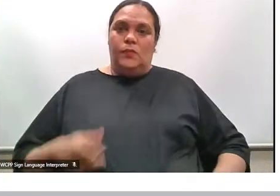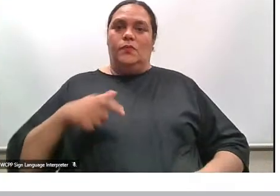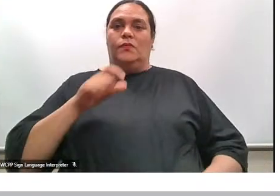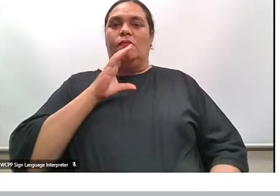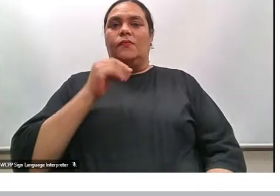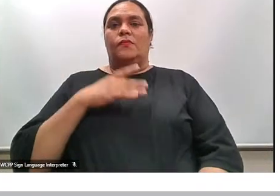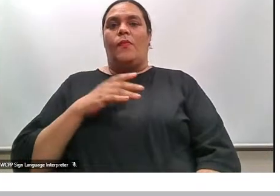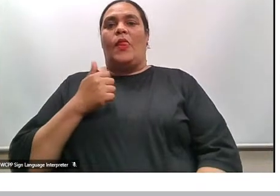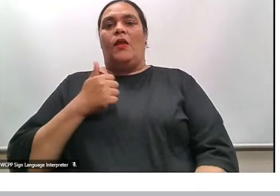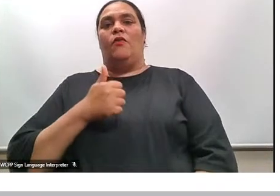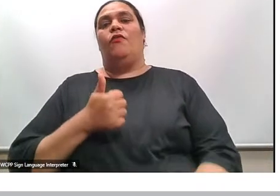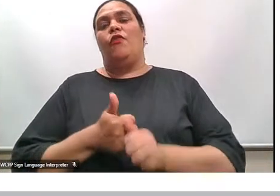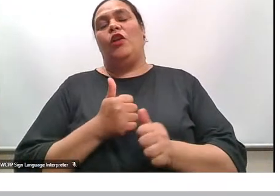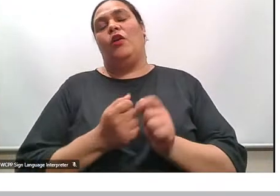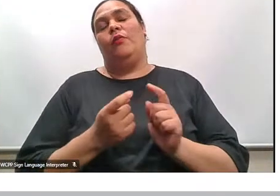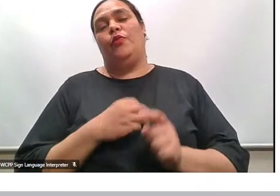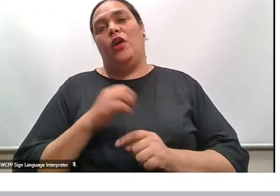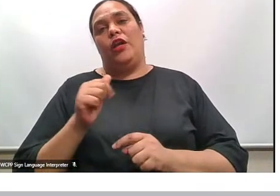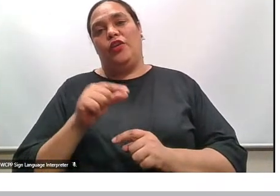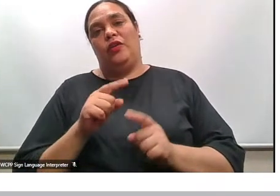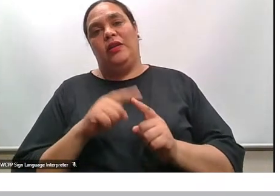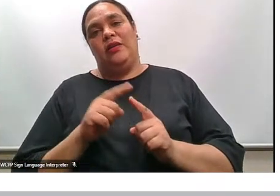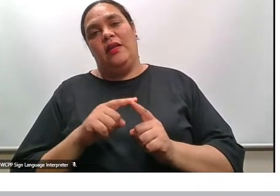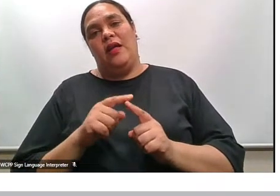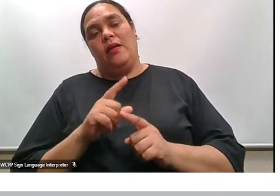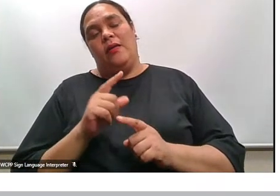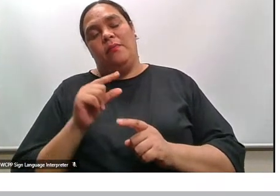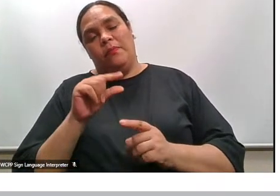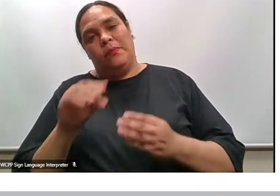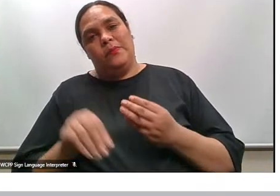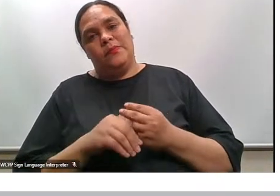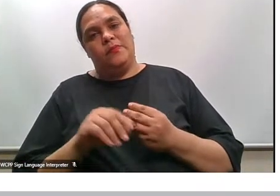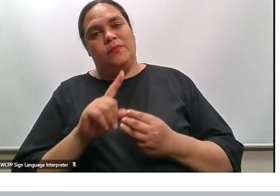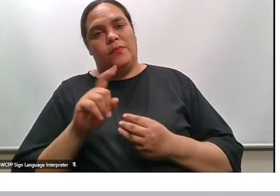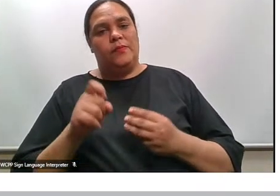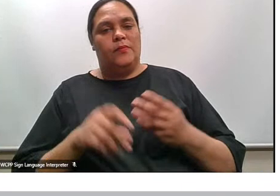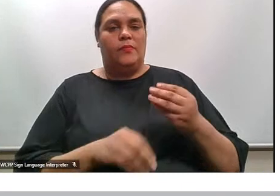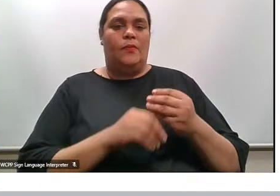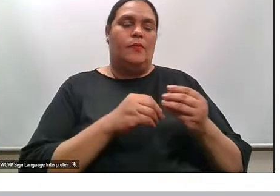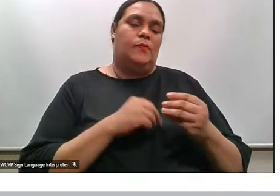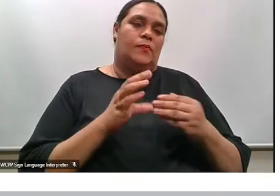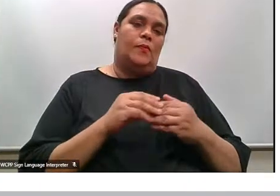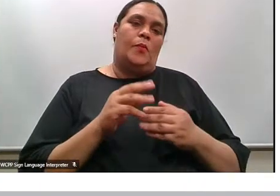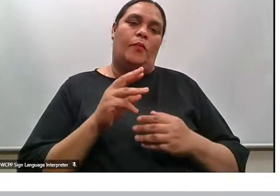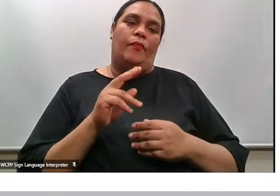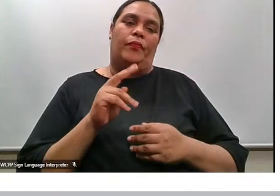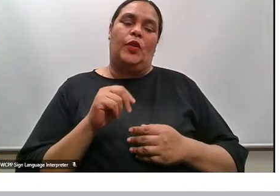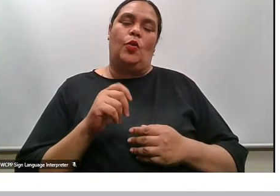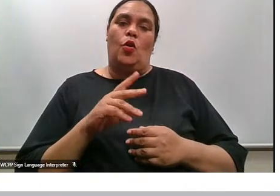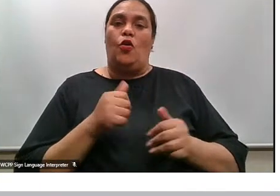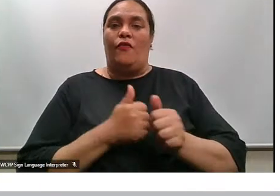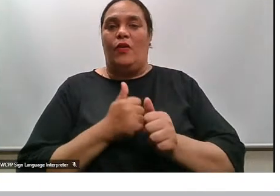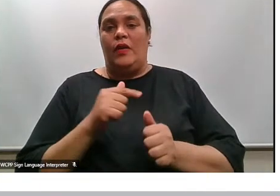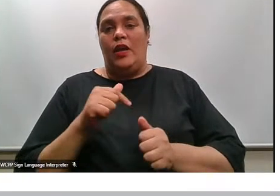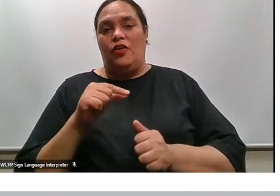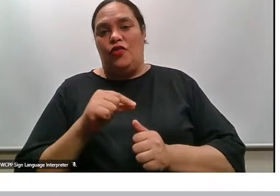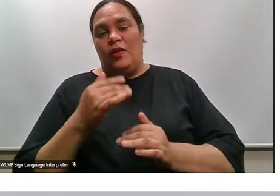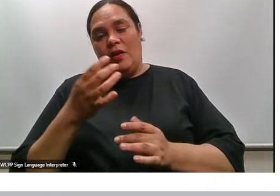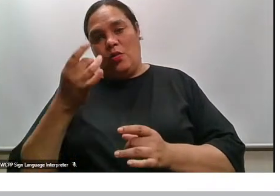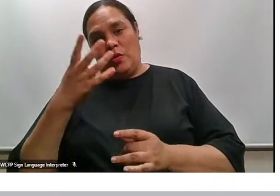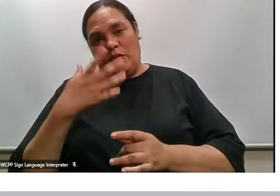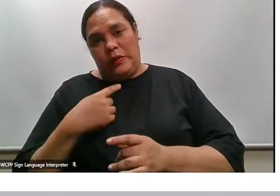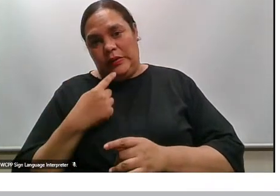as attach a new question to Member Nkondlo's input. The follow-up, firstly, the AG has now indicated